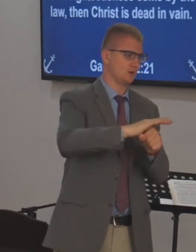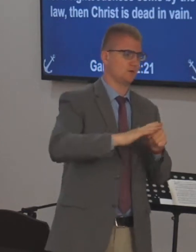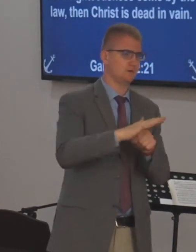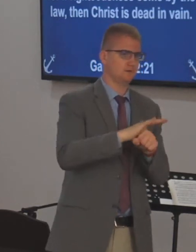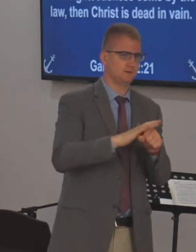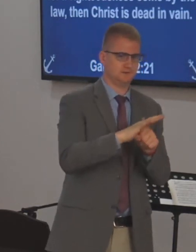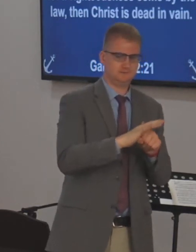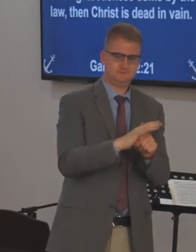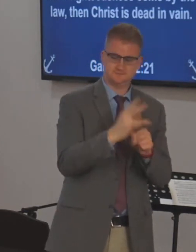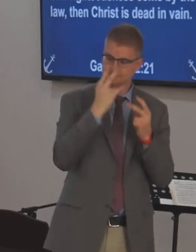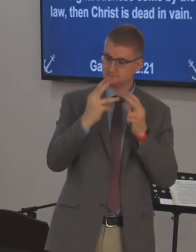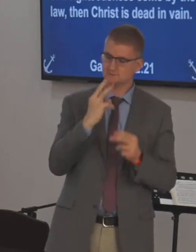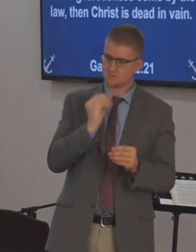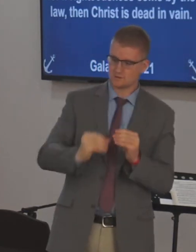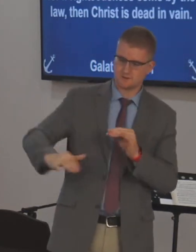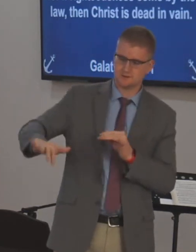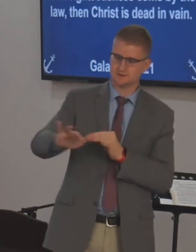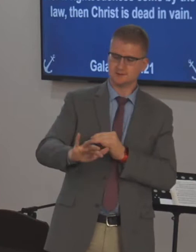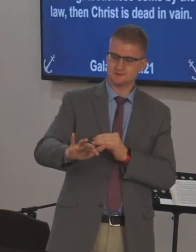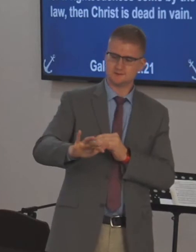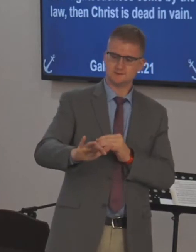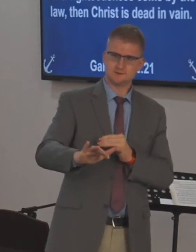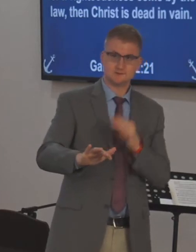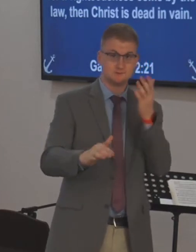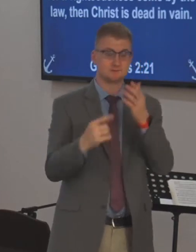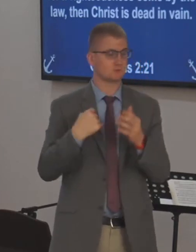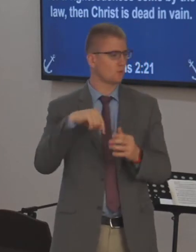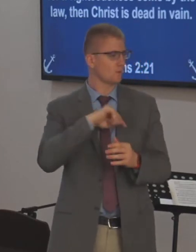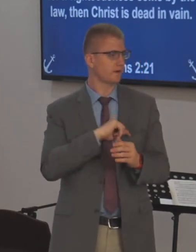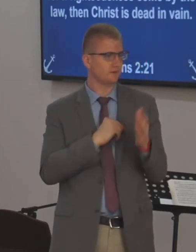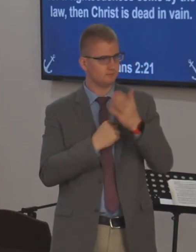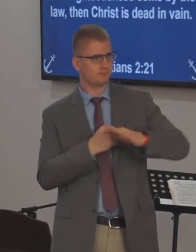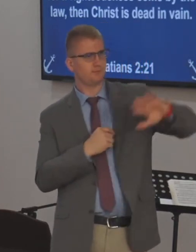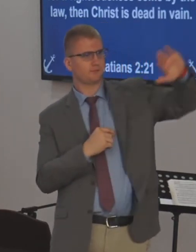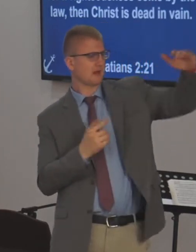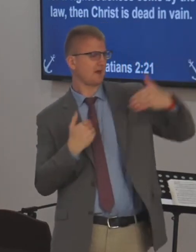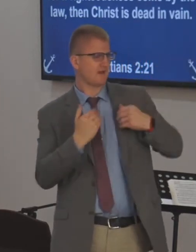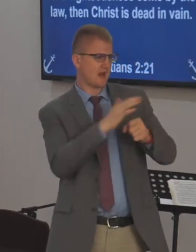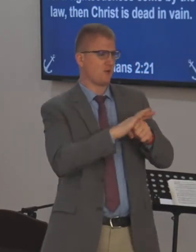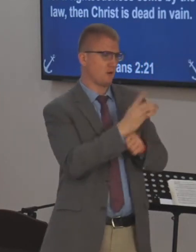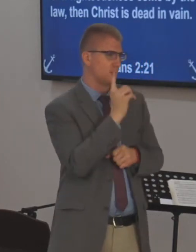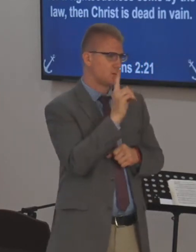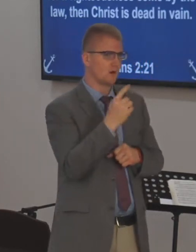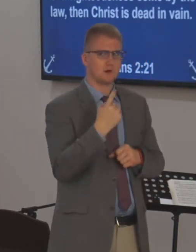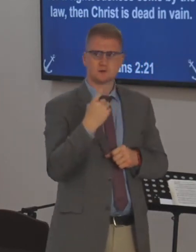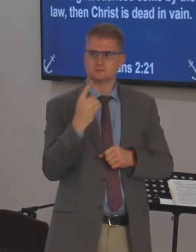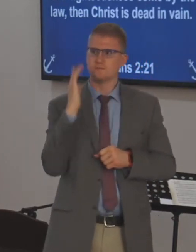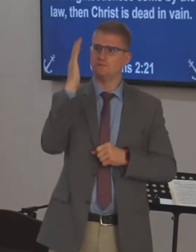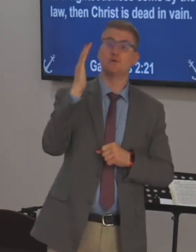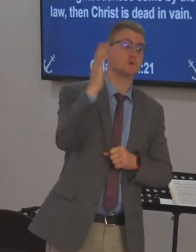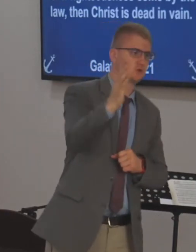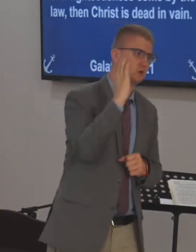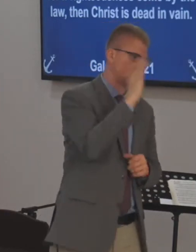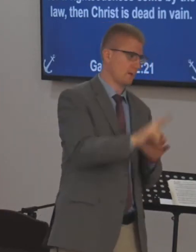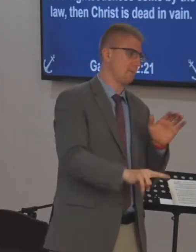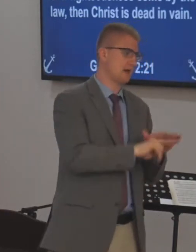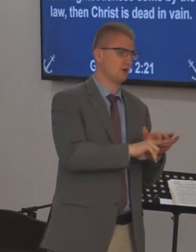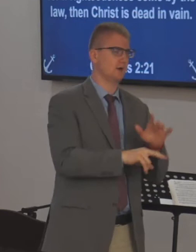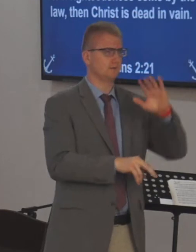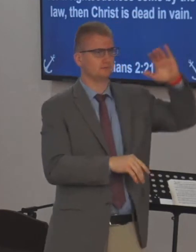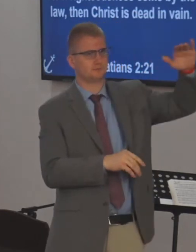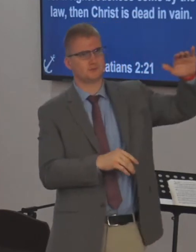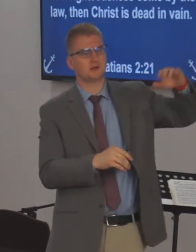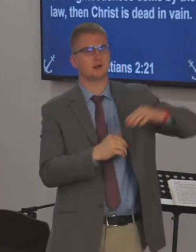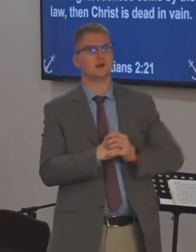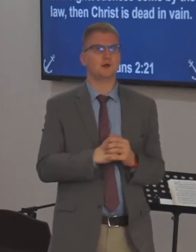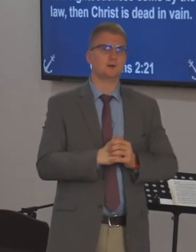hill. And then, you know, God's got a good sense of humor, because you know what else he did? He put another headstone up